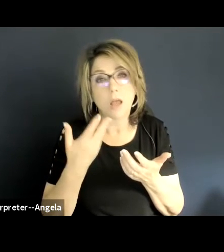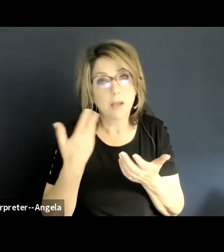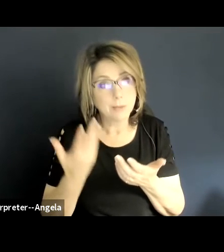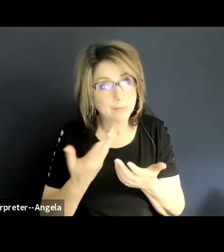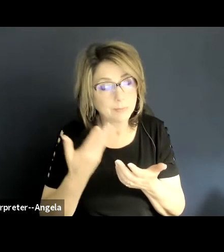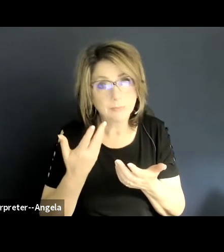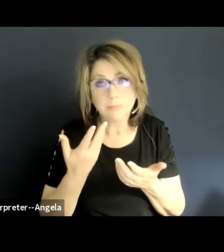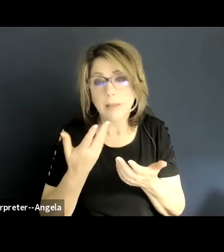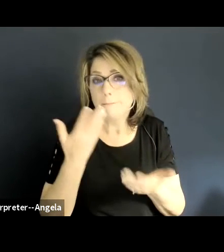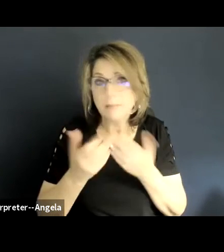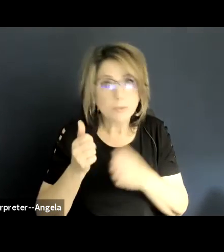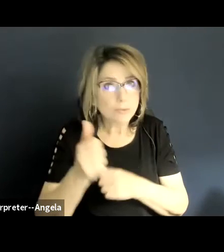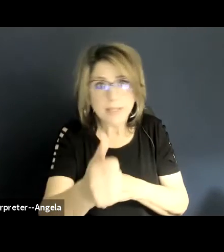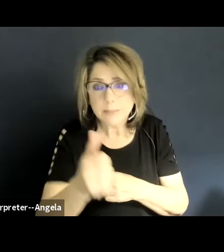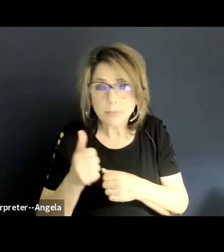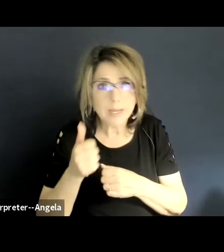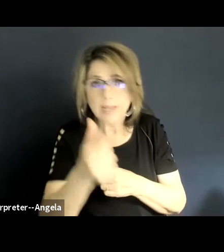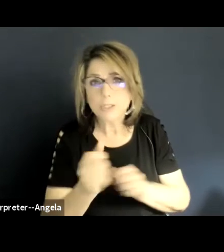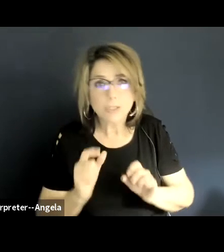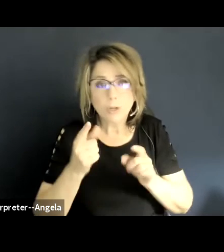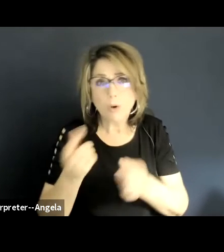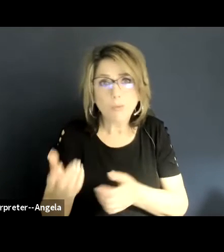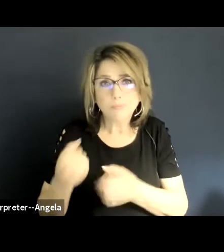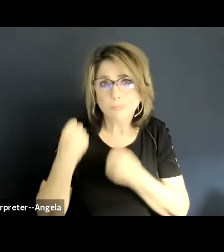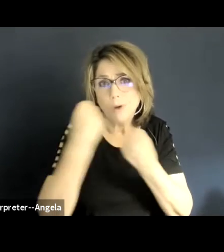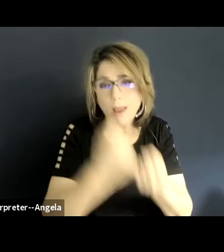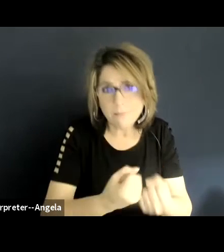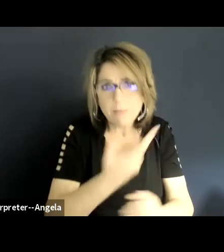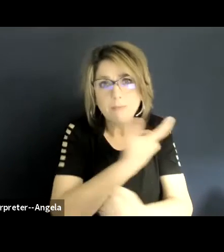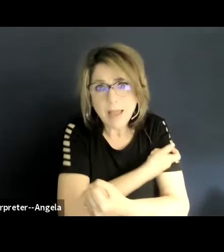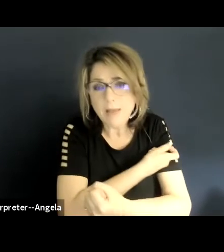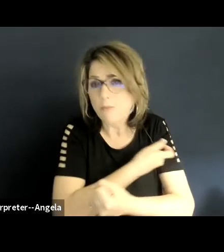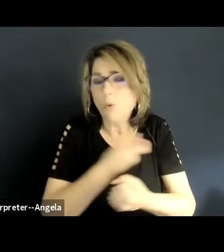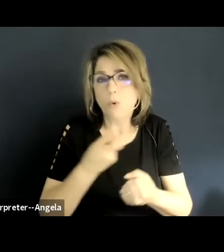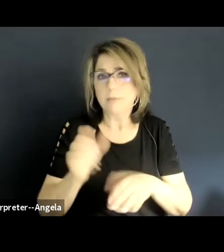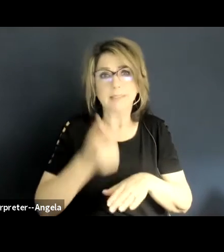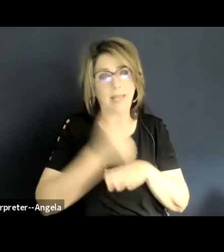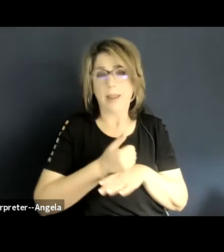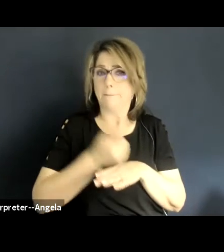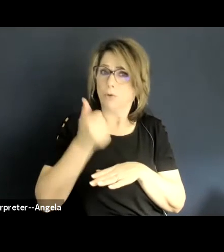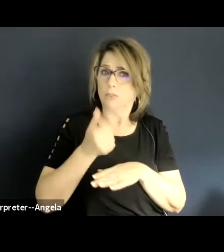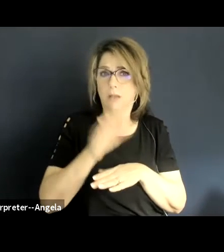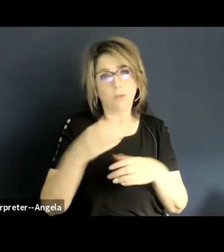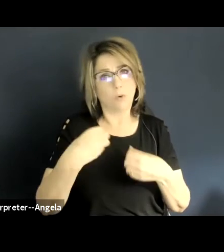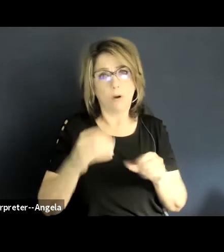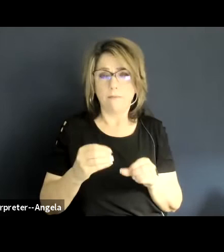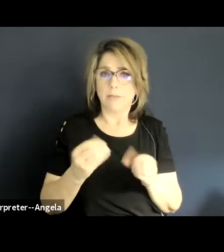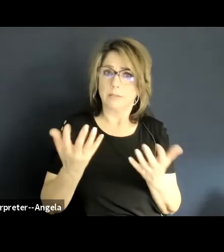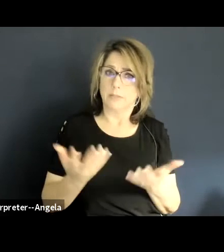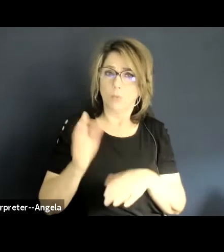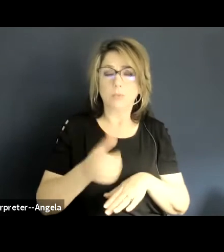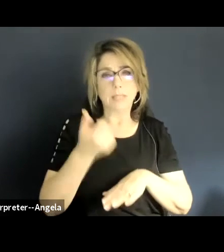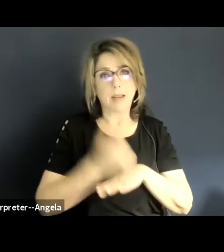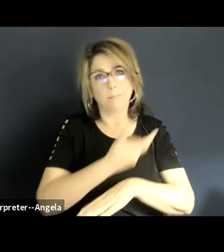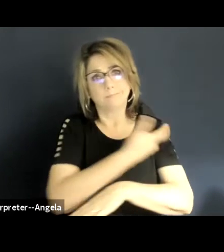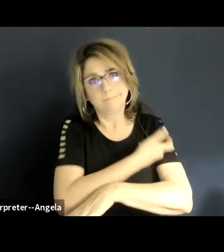to and from a site to be vaccinated, or maybe you want to host it yourself. You can also engage centers for